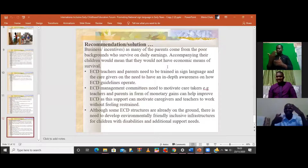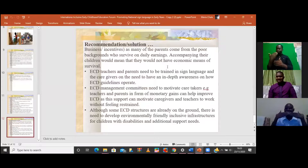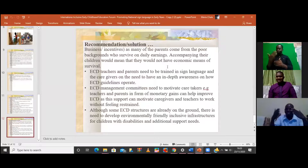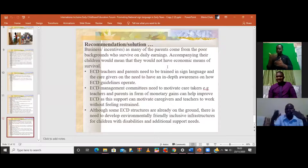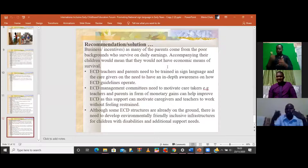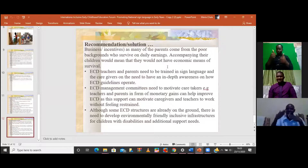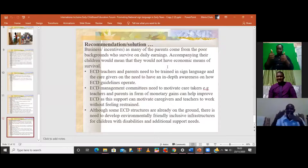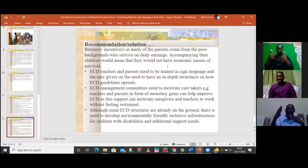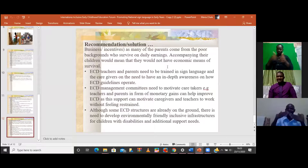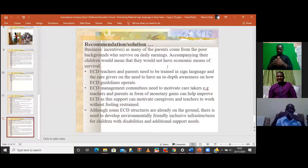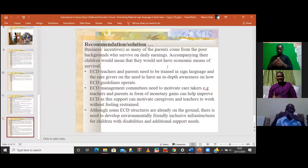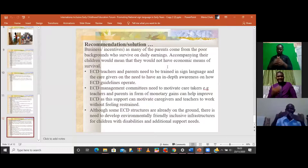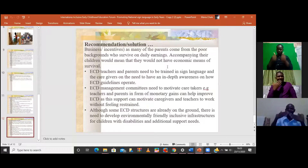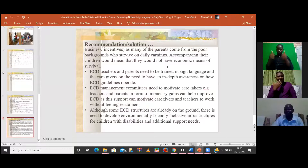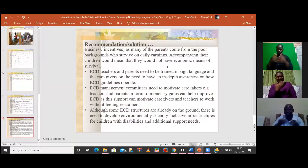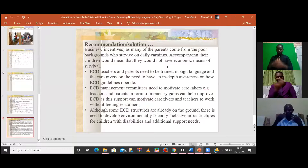Yeah, thank you.